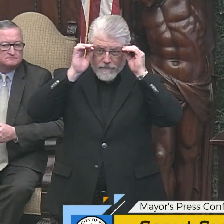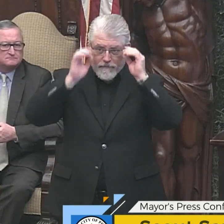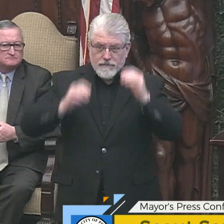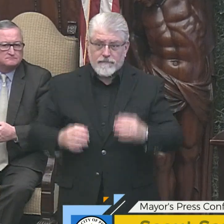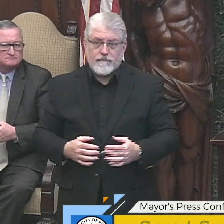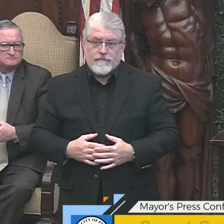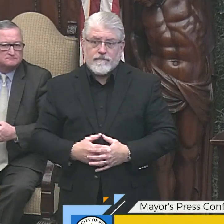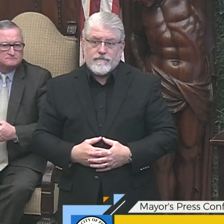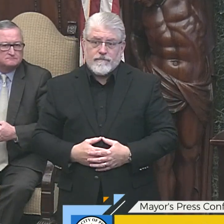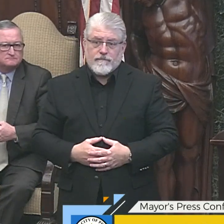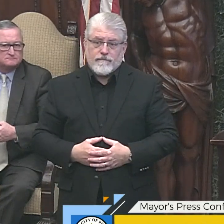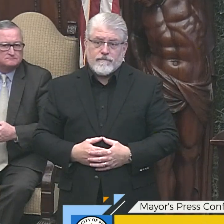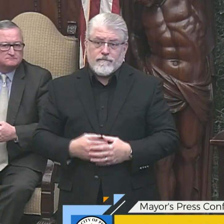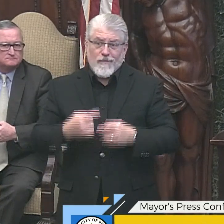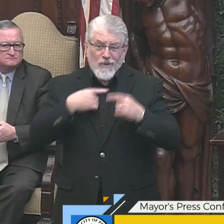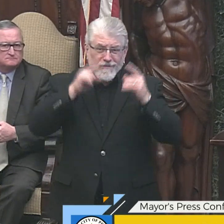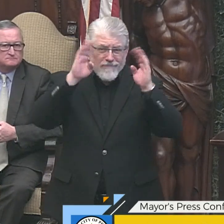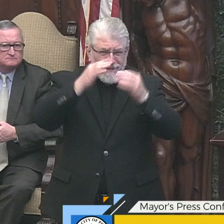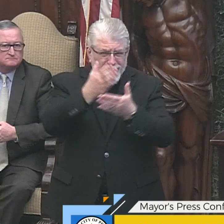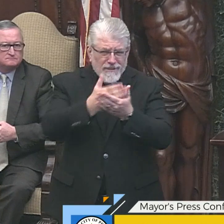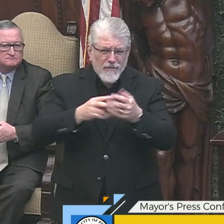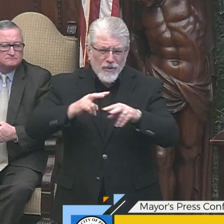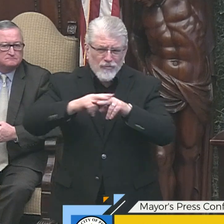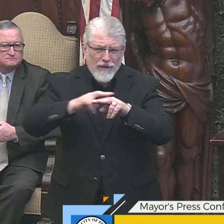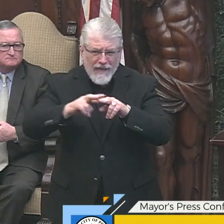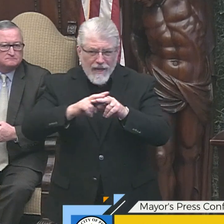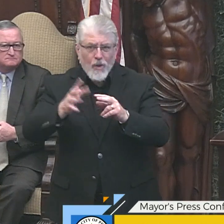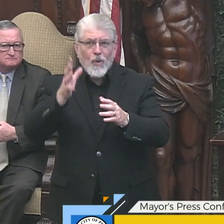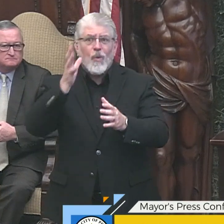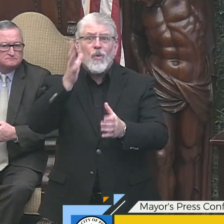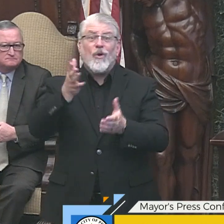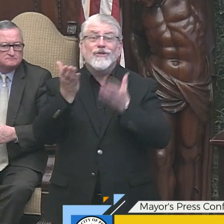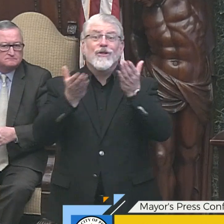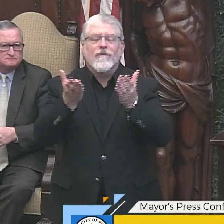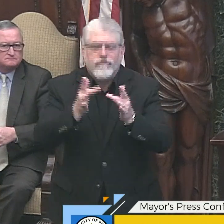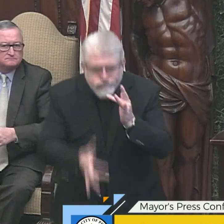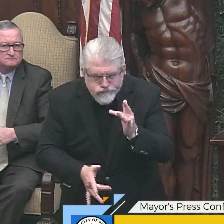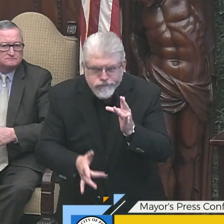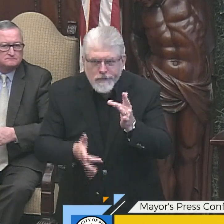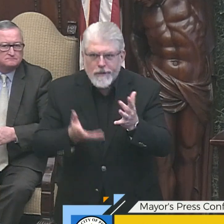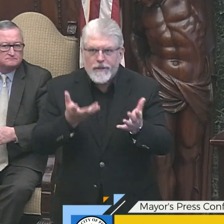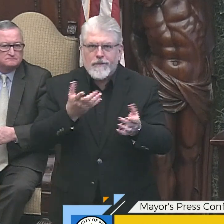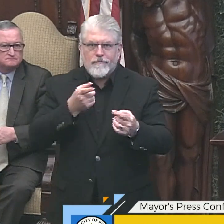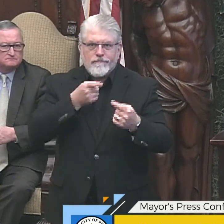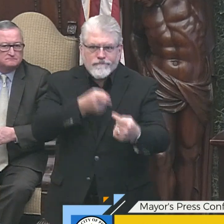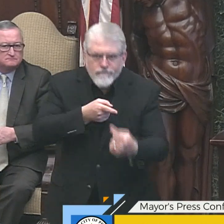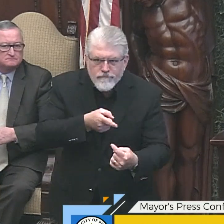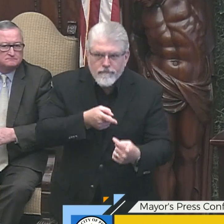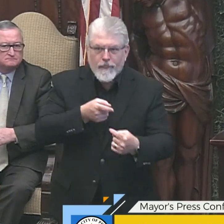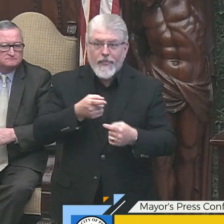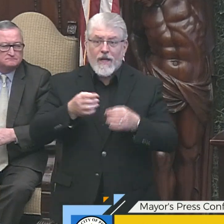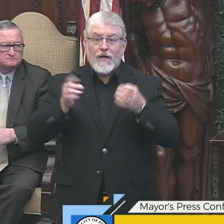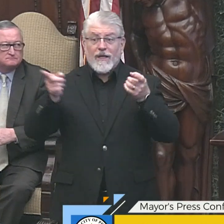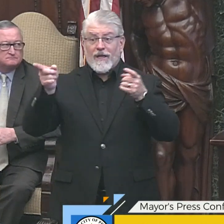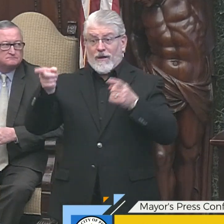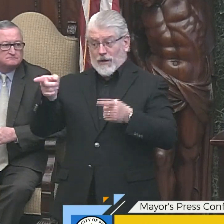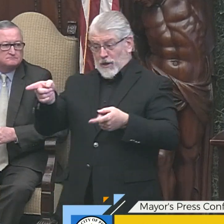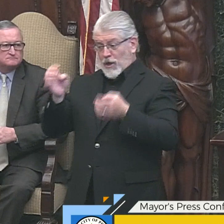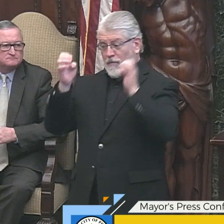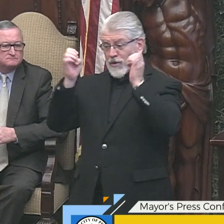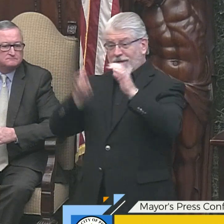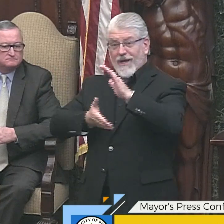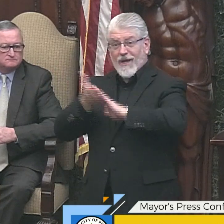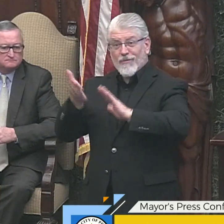in service from time to time, and we have activated our Emergency Operations Center to monitor service on a daily basis, and we are doing